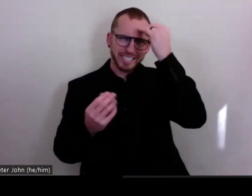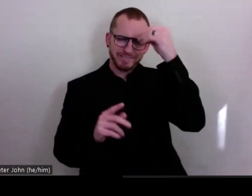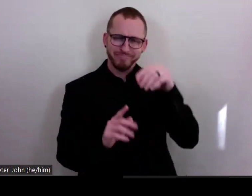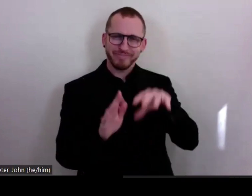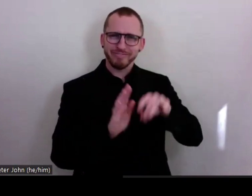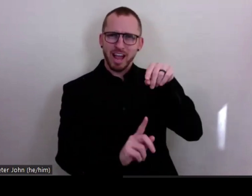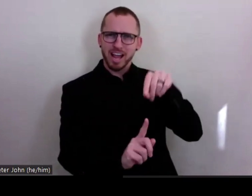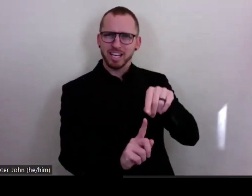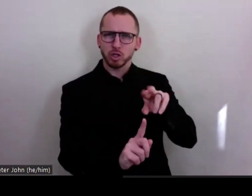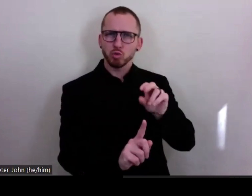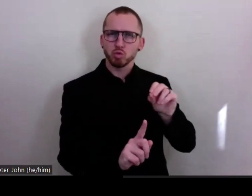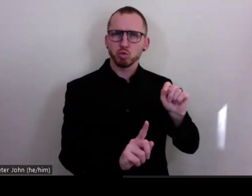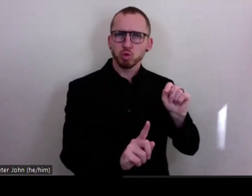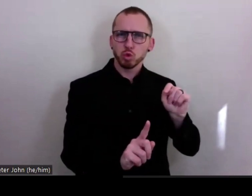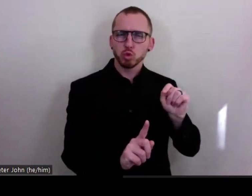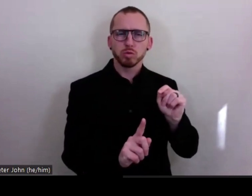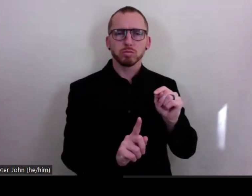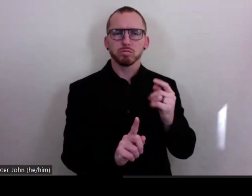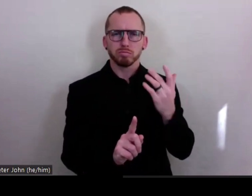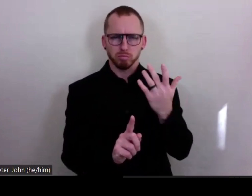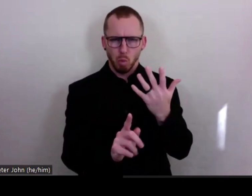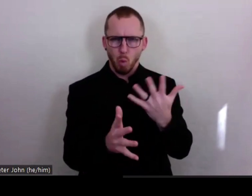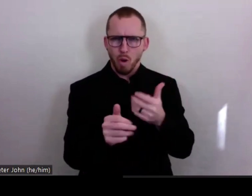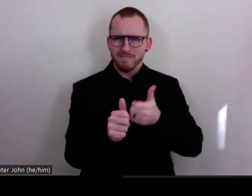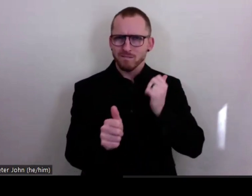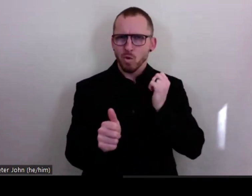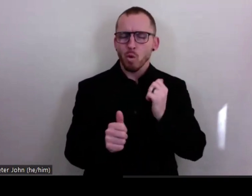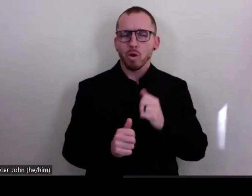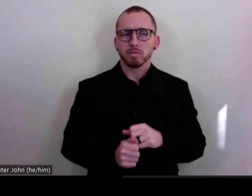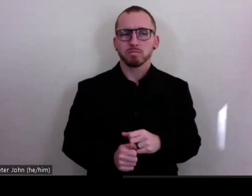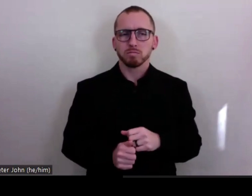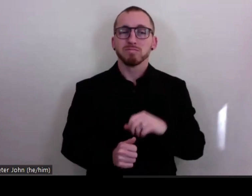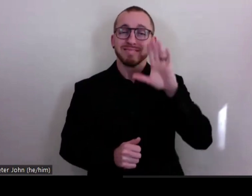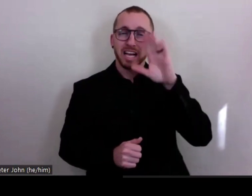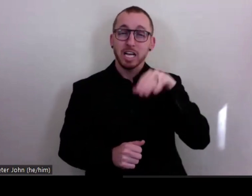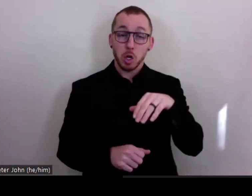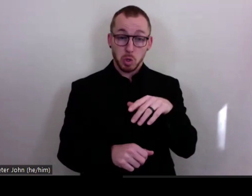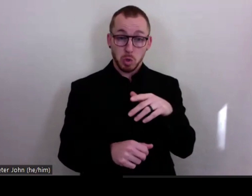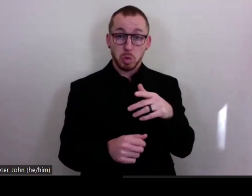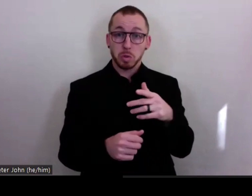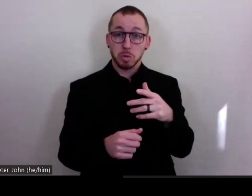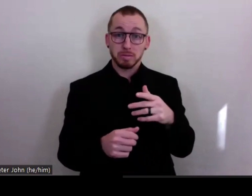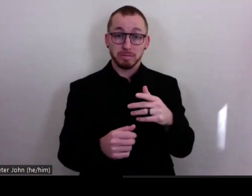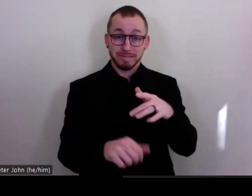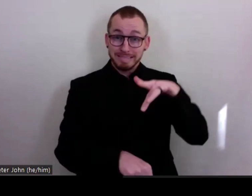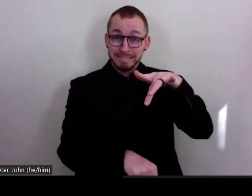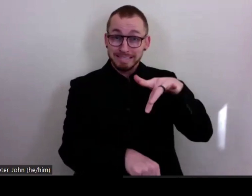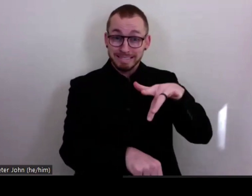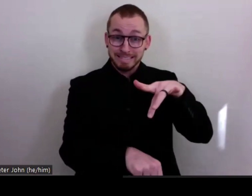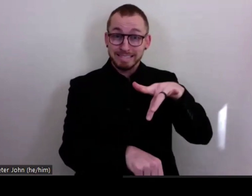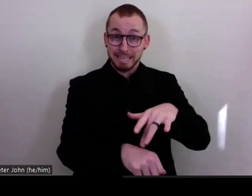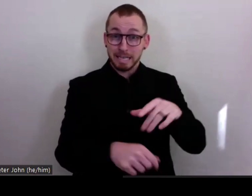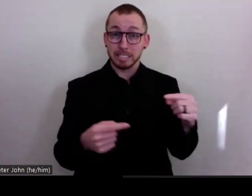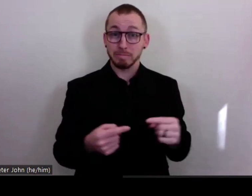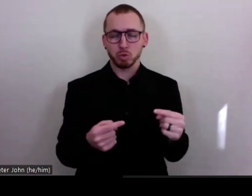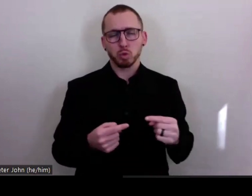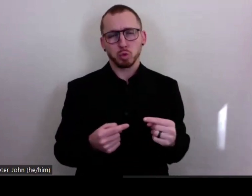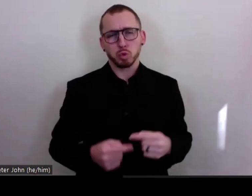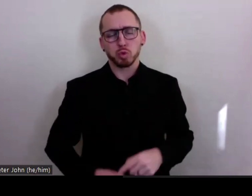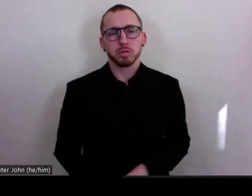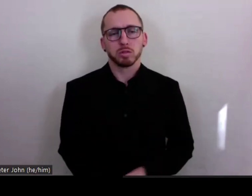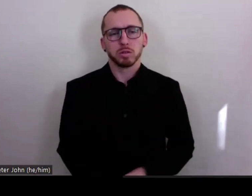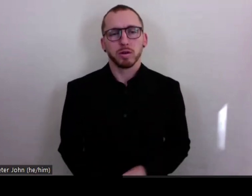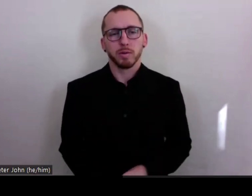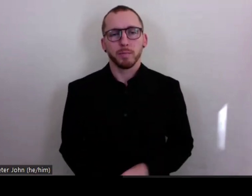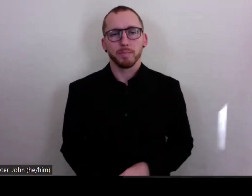those avoidances, even though they are likely painful. Telling a veteran, well, don't go to